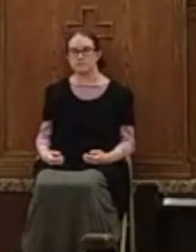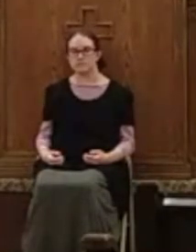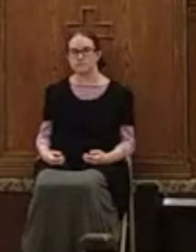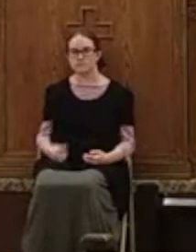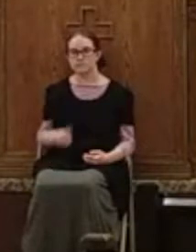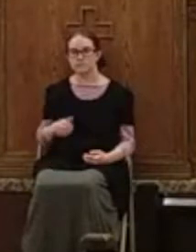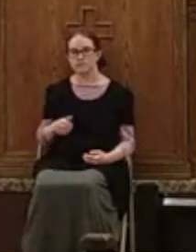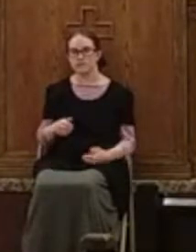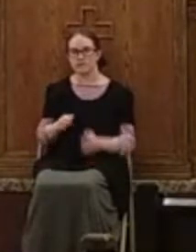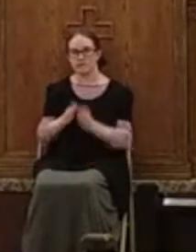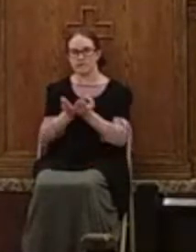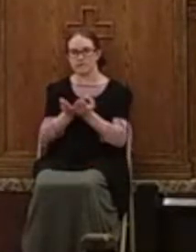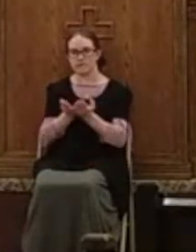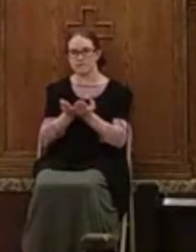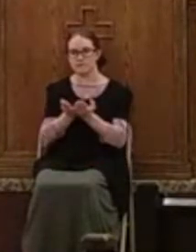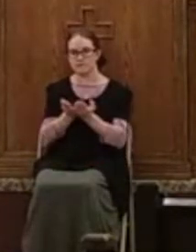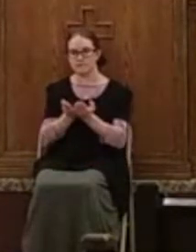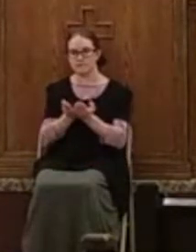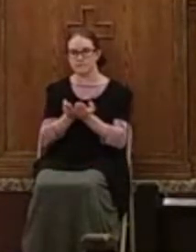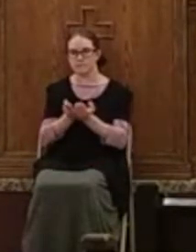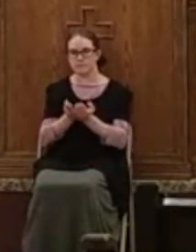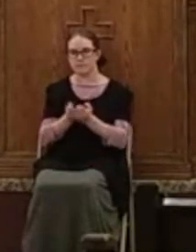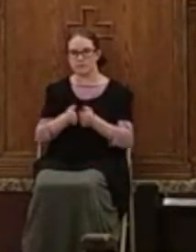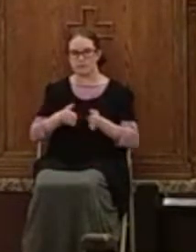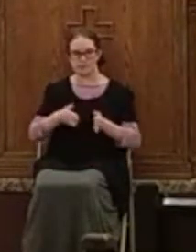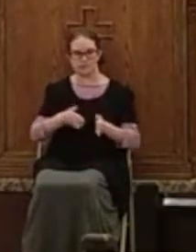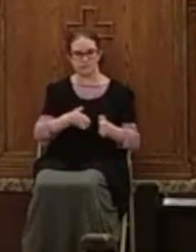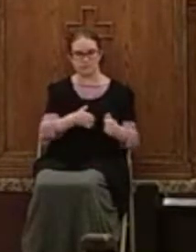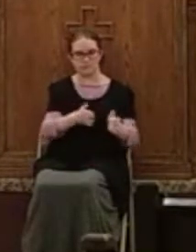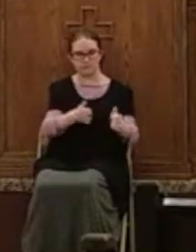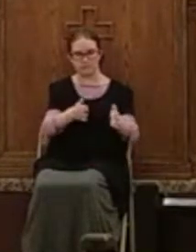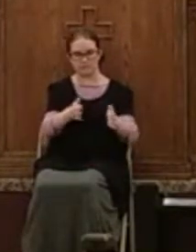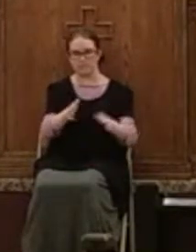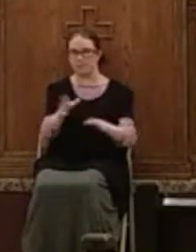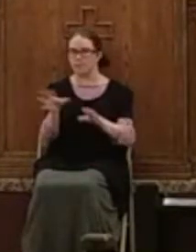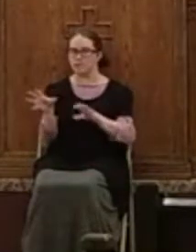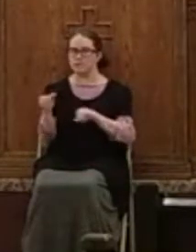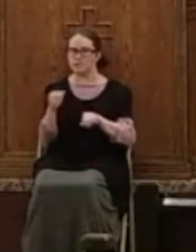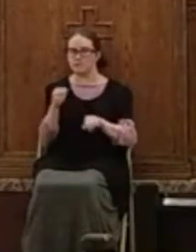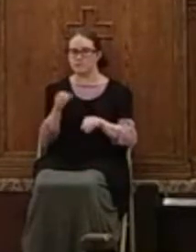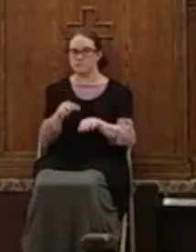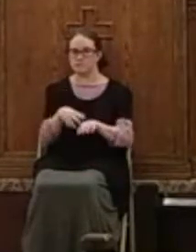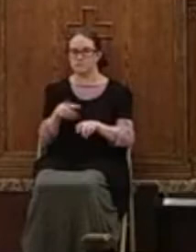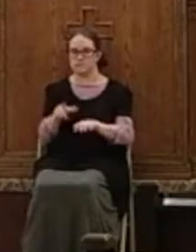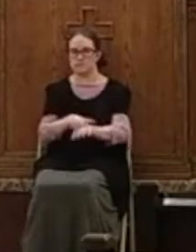You know, when the scripture, and I'm chasing a rabbit here, but I won't chase it long, I promise.